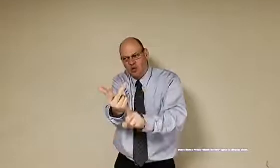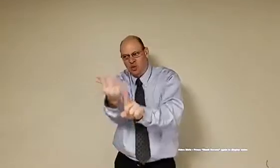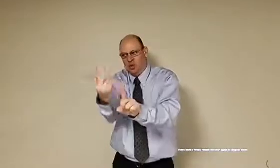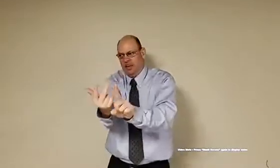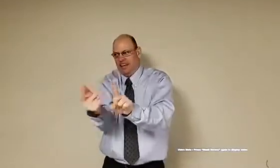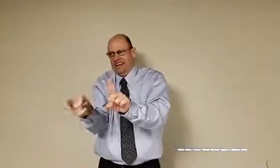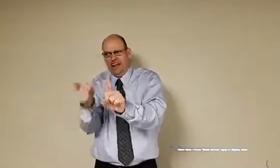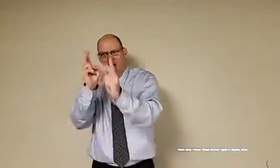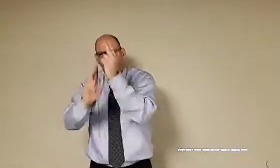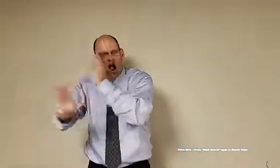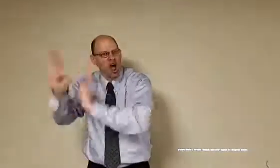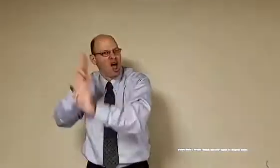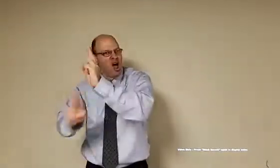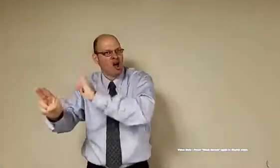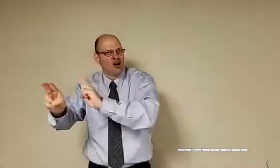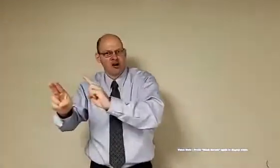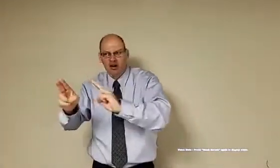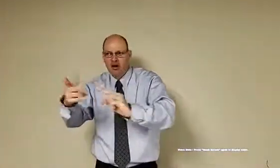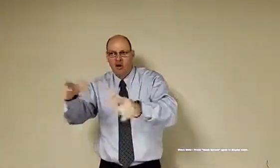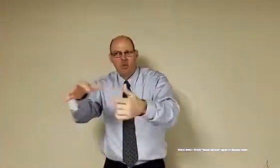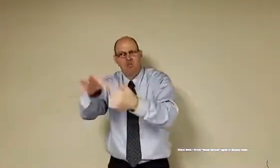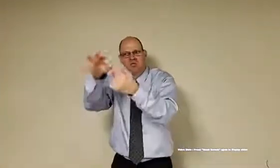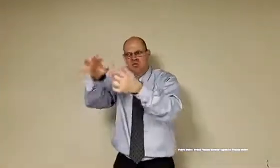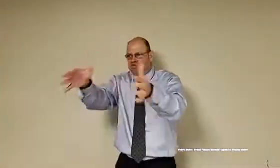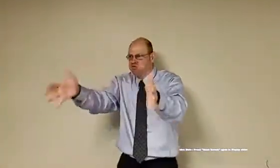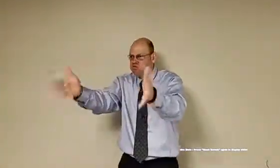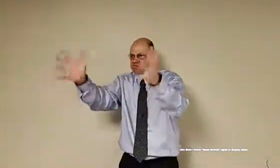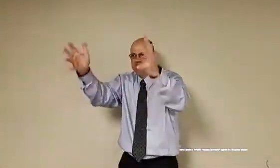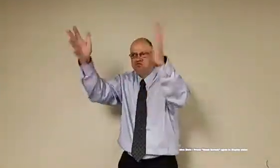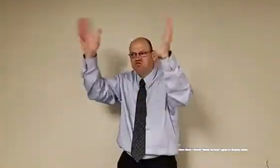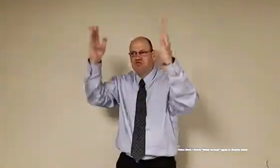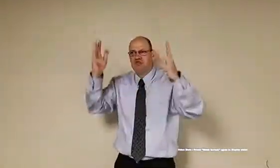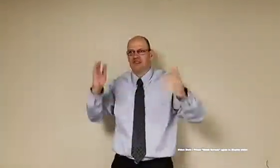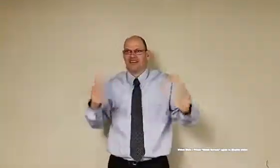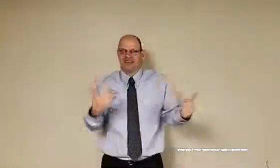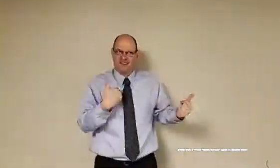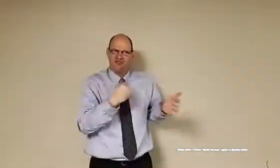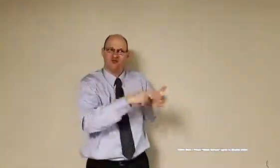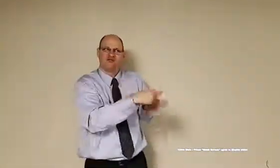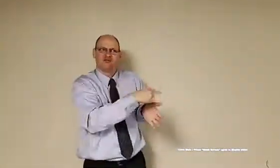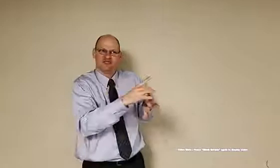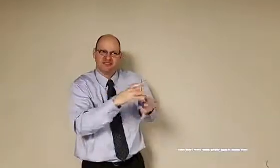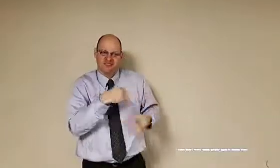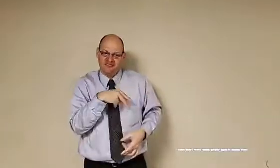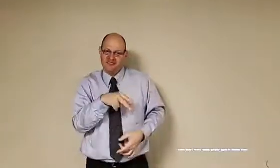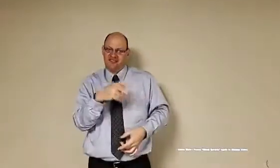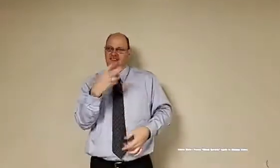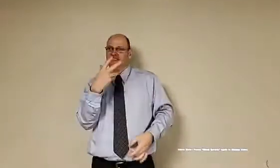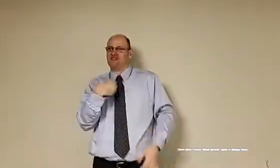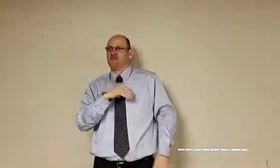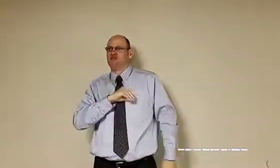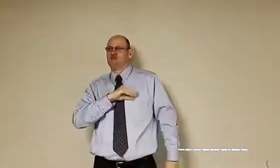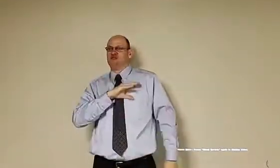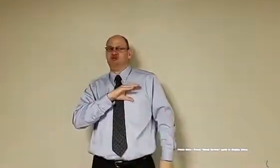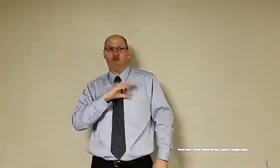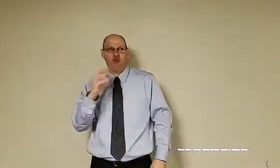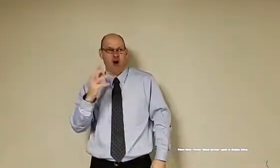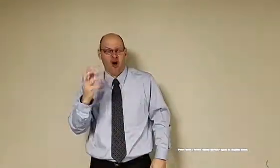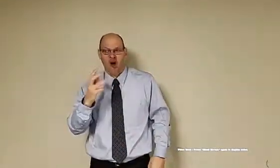him, and to honor those 3 that were with him. There's scripture to support that. It